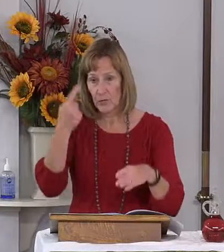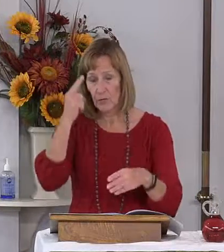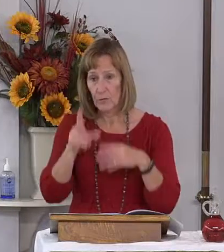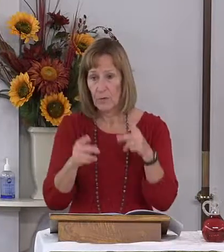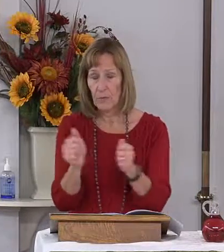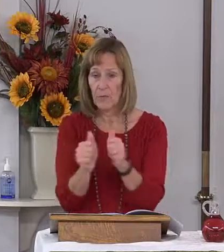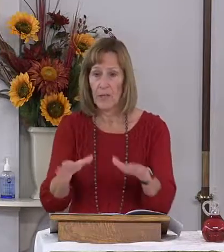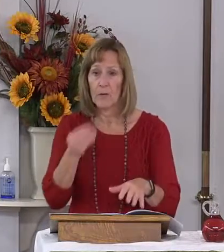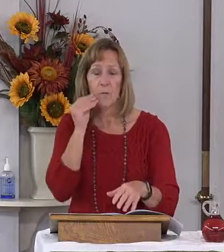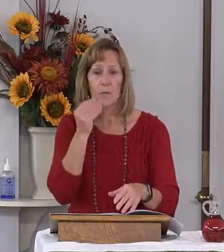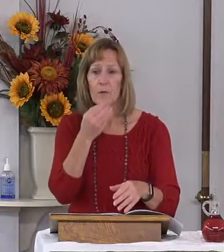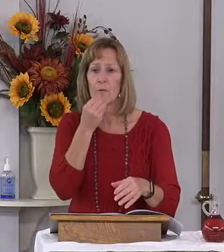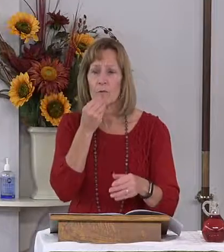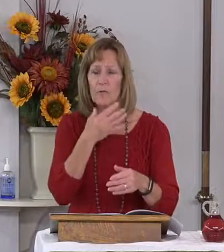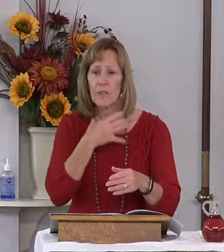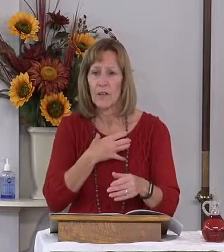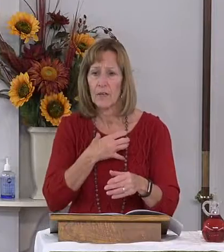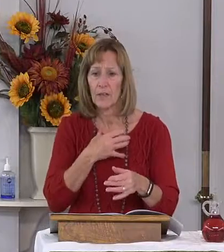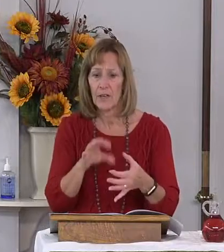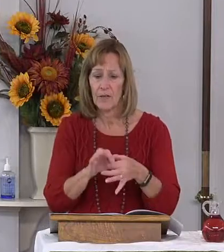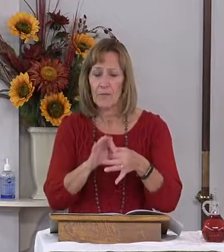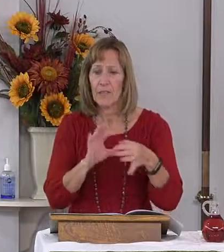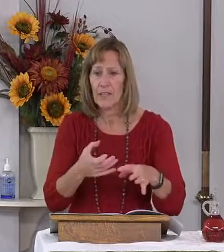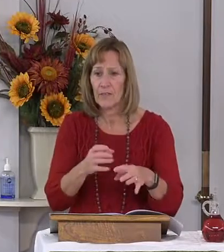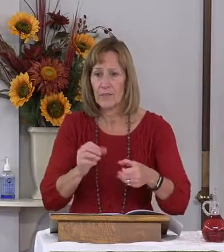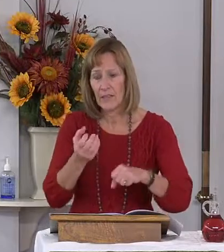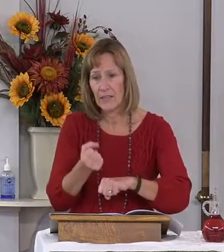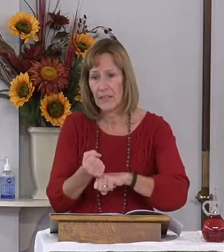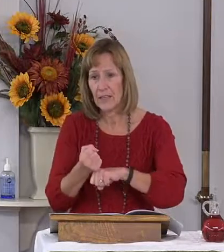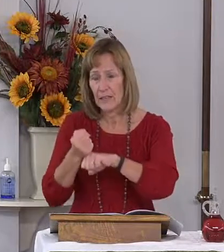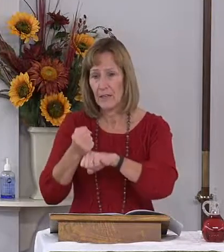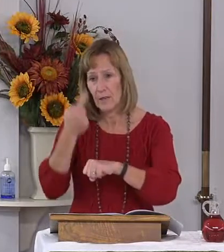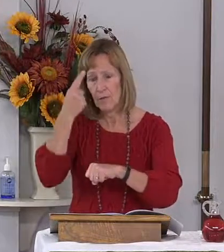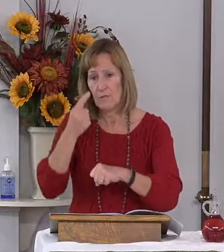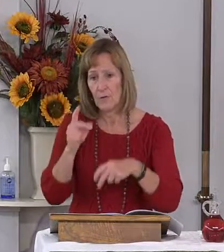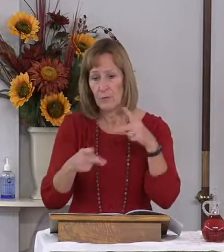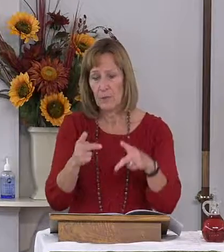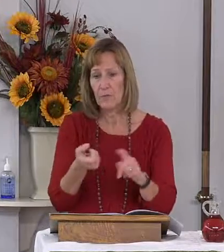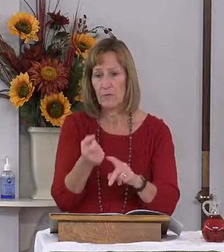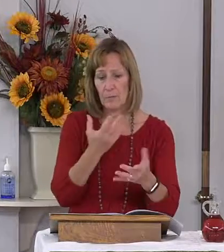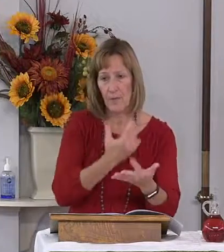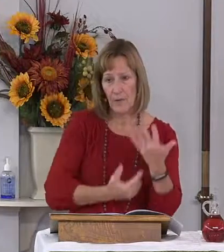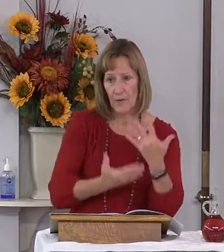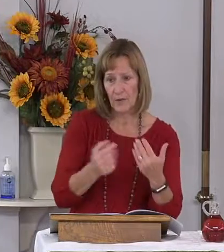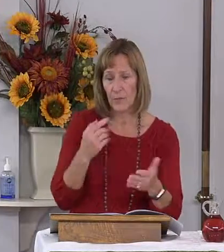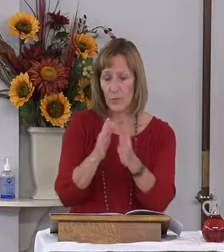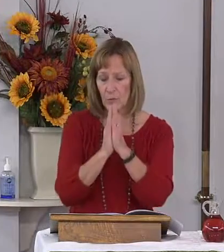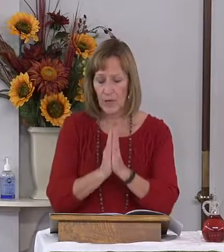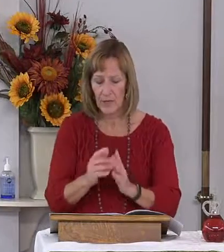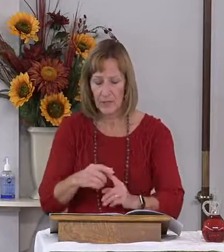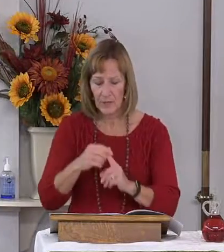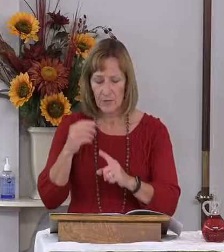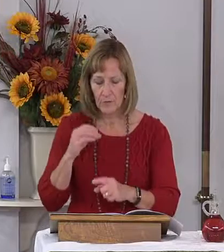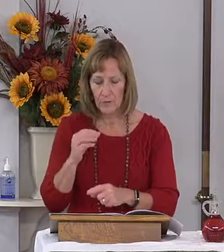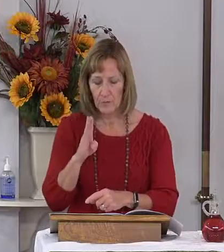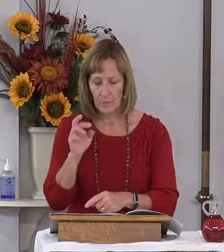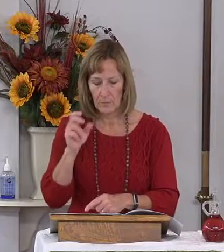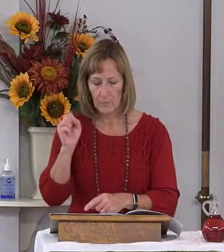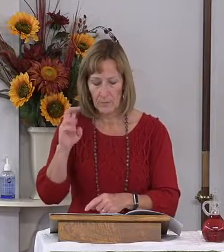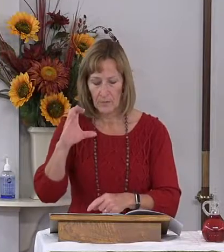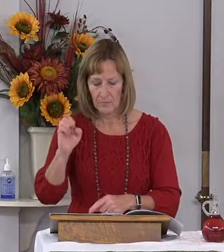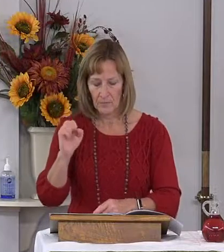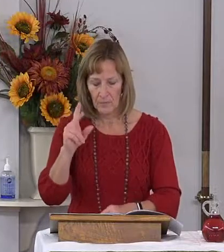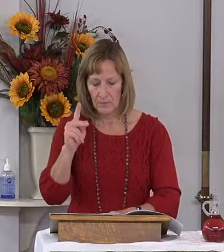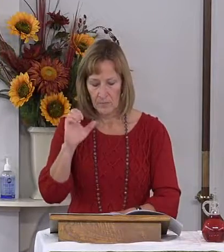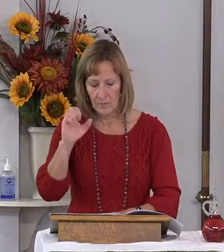homeless, food for the hungry, and relief and healing for victims of fire. We pray especially for Bruce,